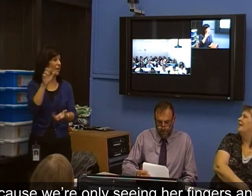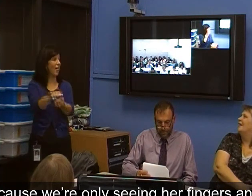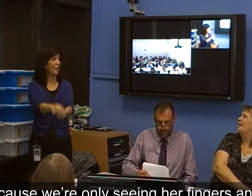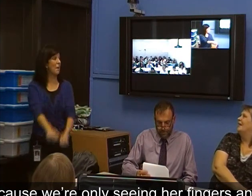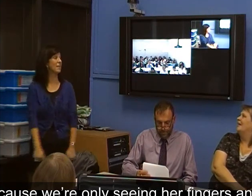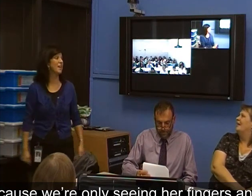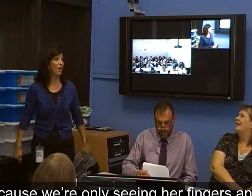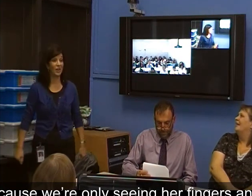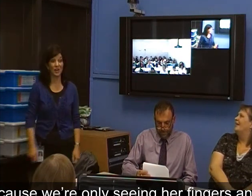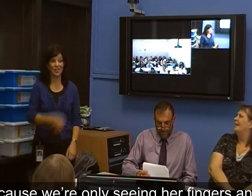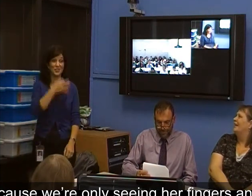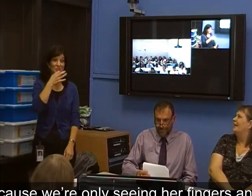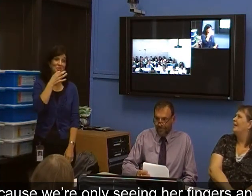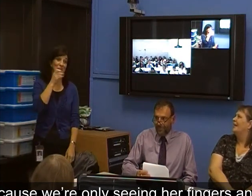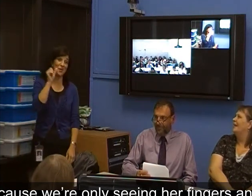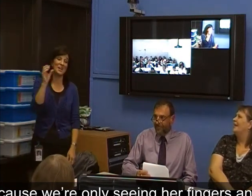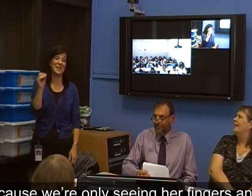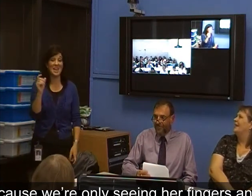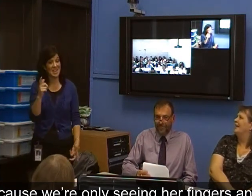sit and rest for a minute.